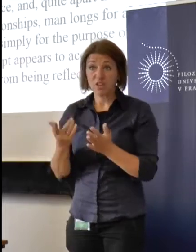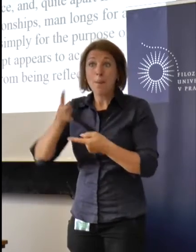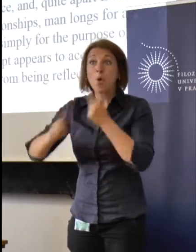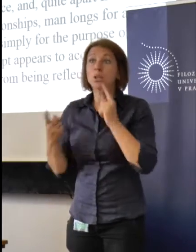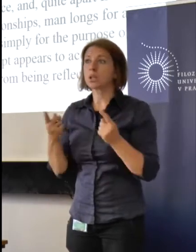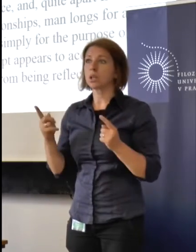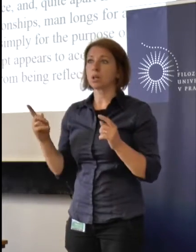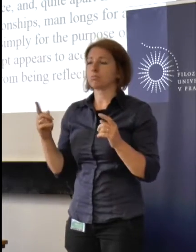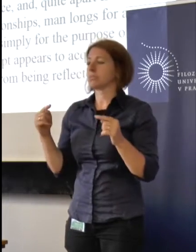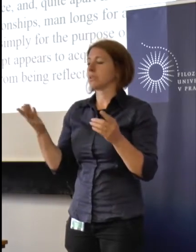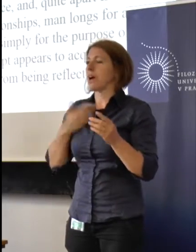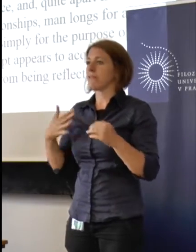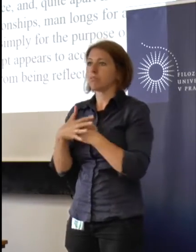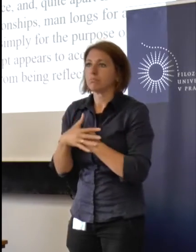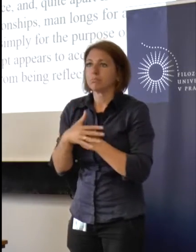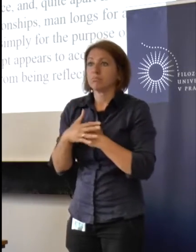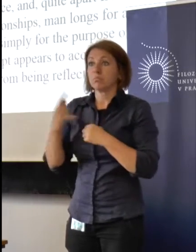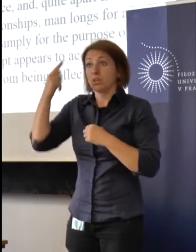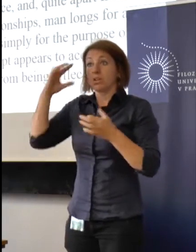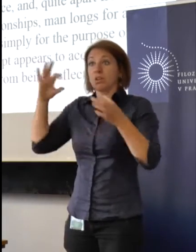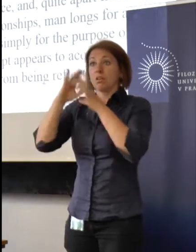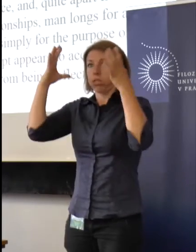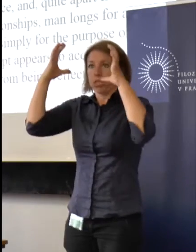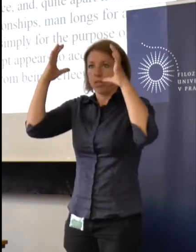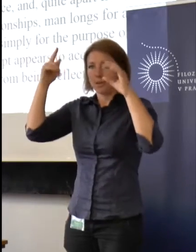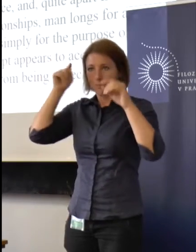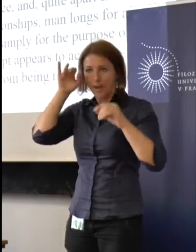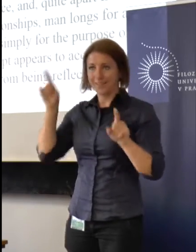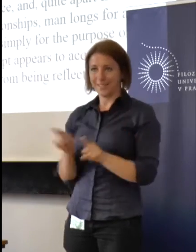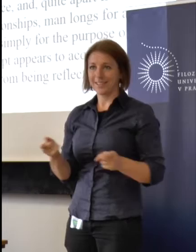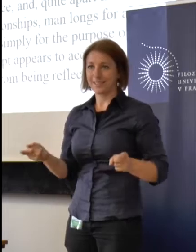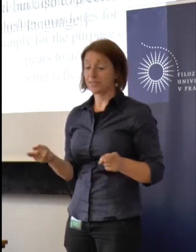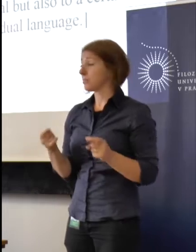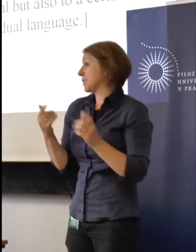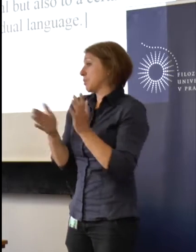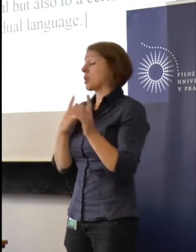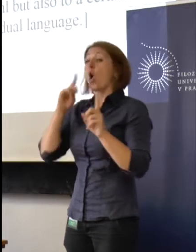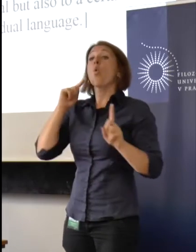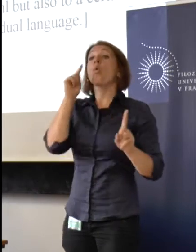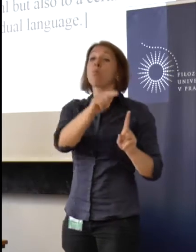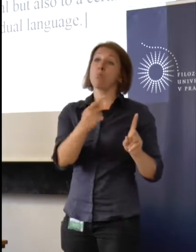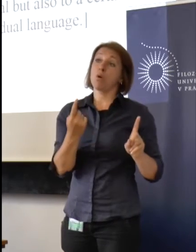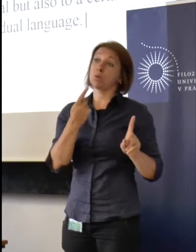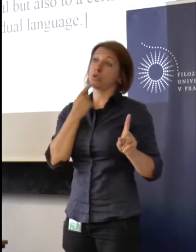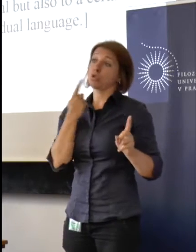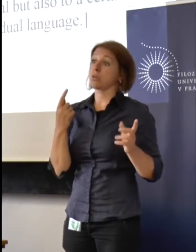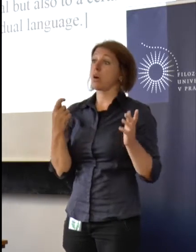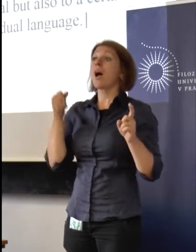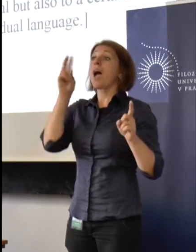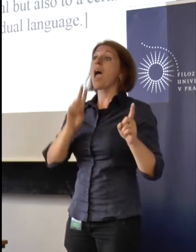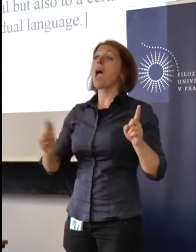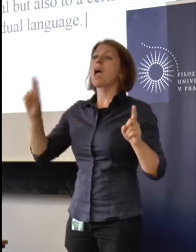I will then also talk about Europe and the political implications of this linguistic thought. And the third moment is,